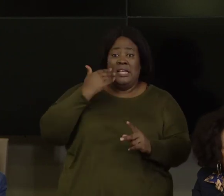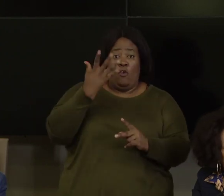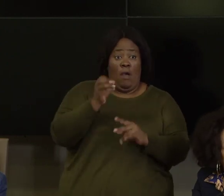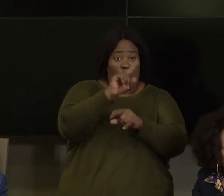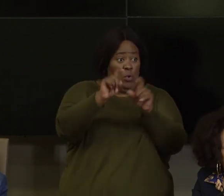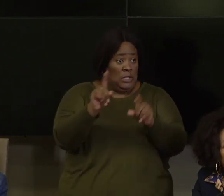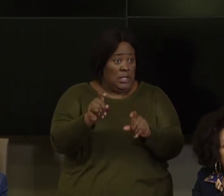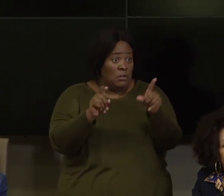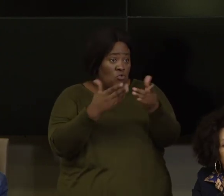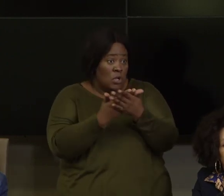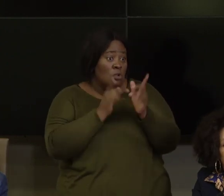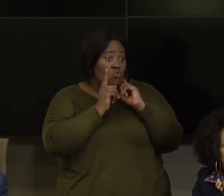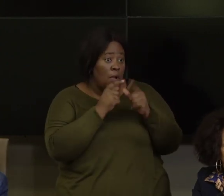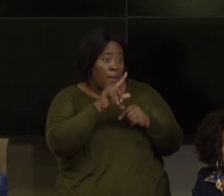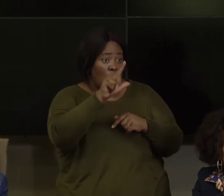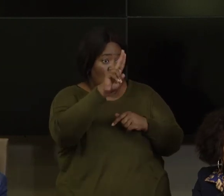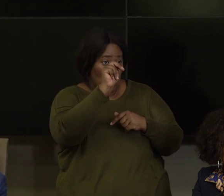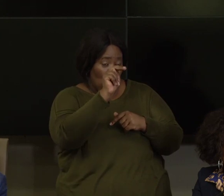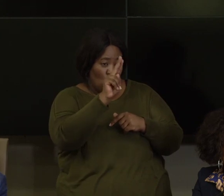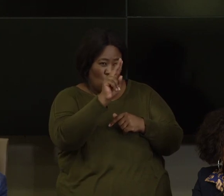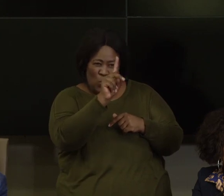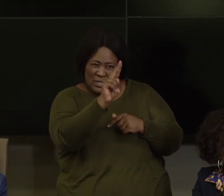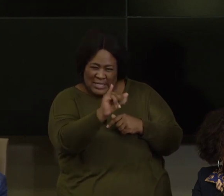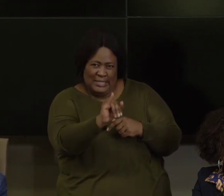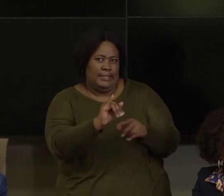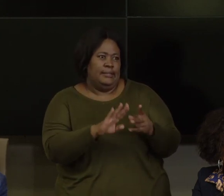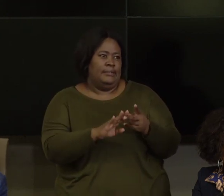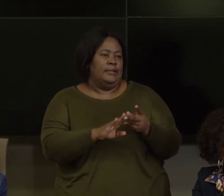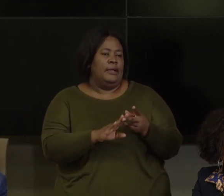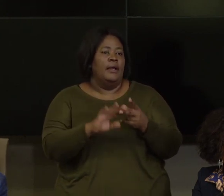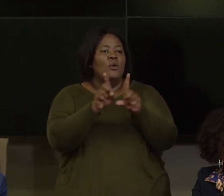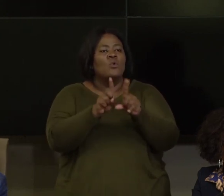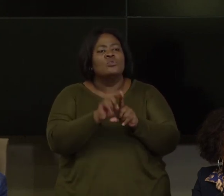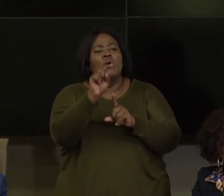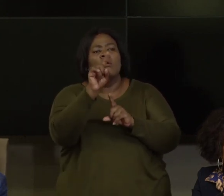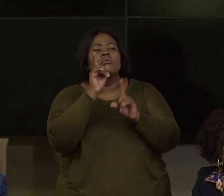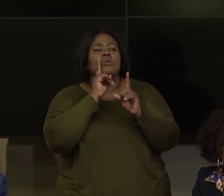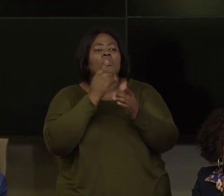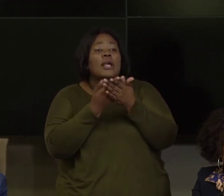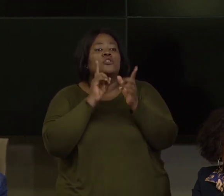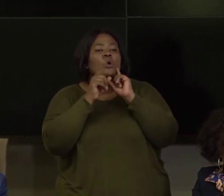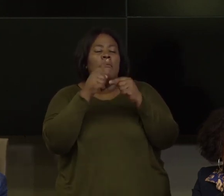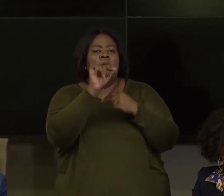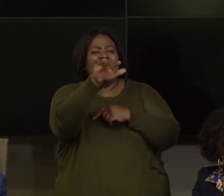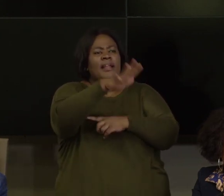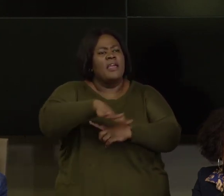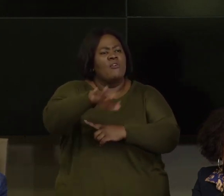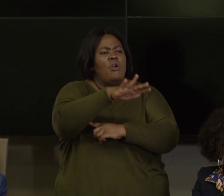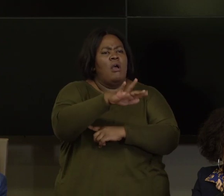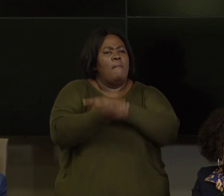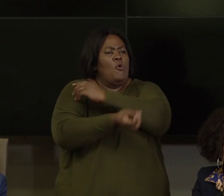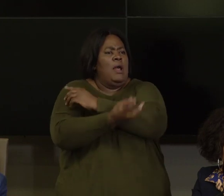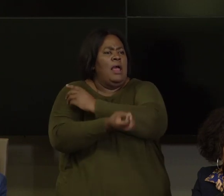can talk about Ulundi, and you over there you can talk about that area at Dwaleni in